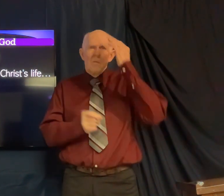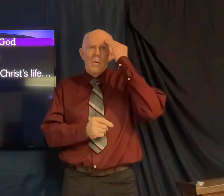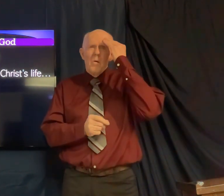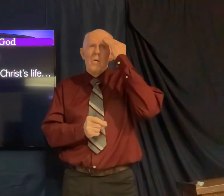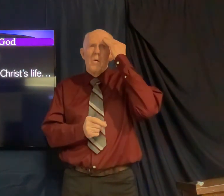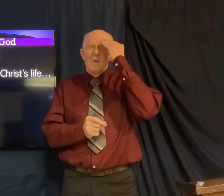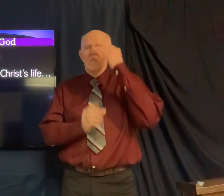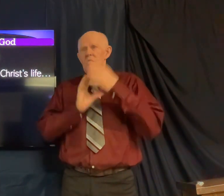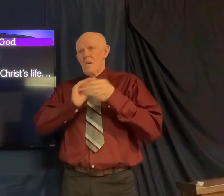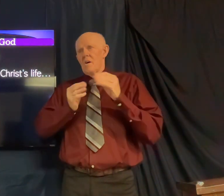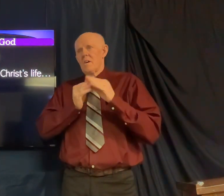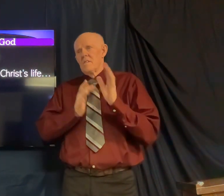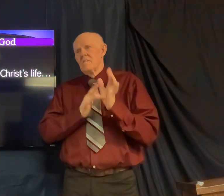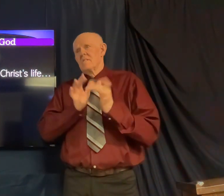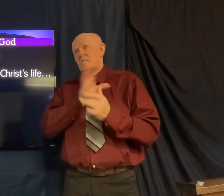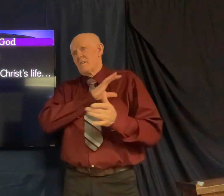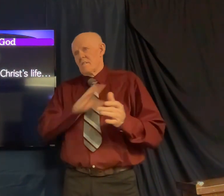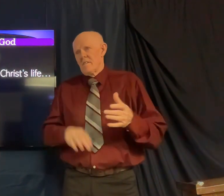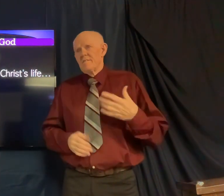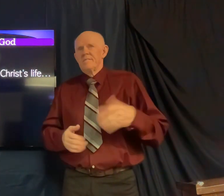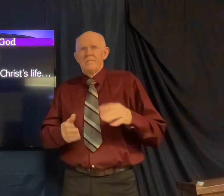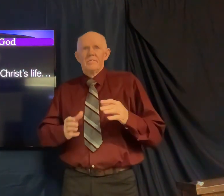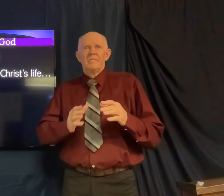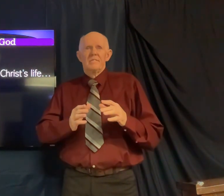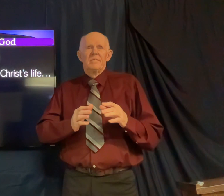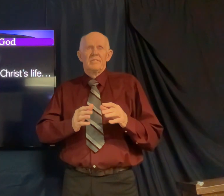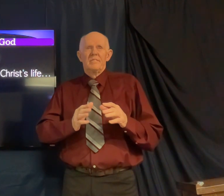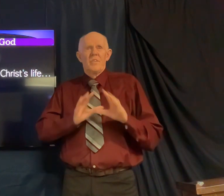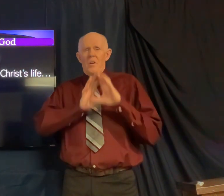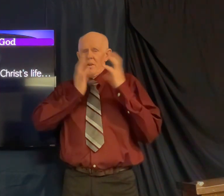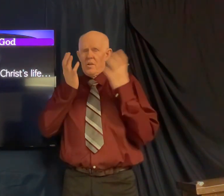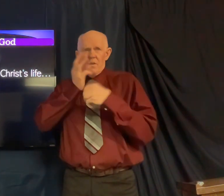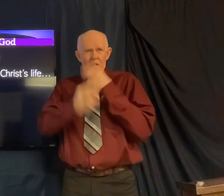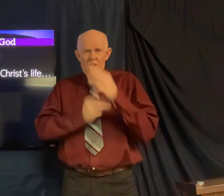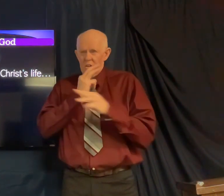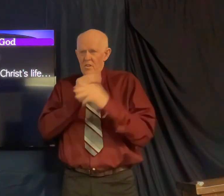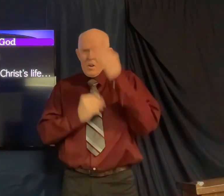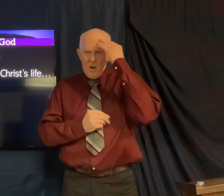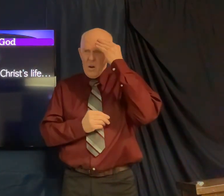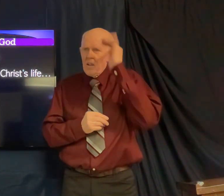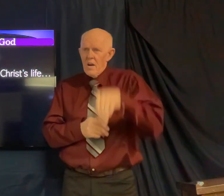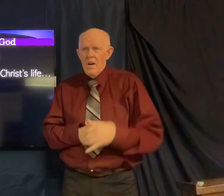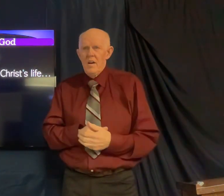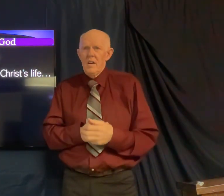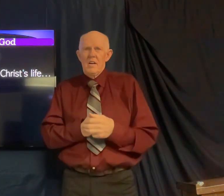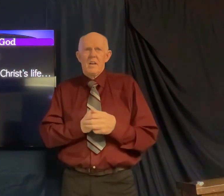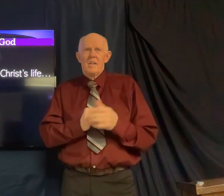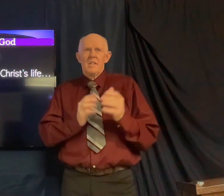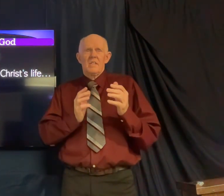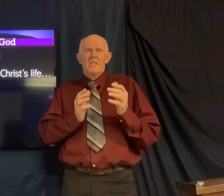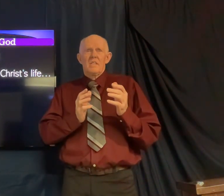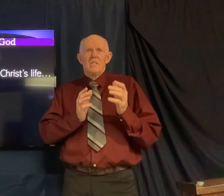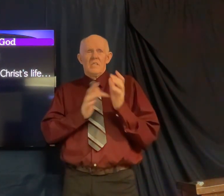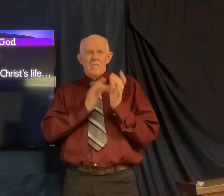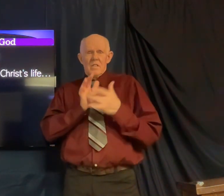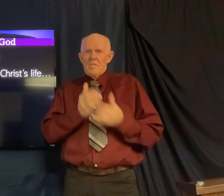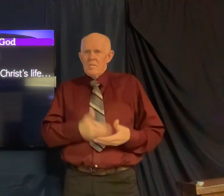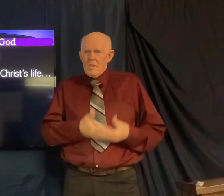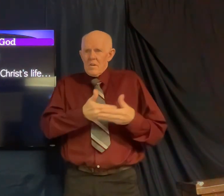most of you know the story of Jesus' life. All over the world, people know